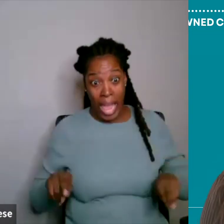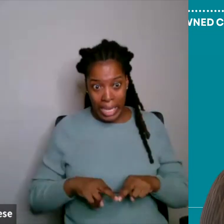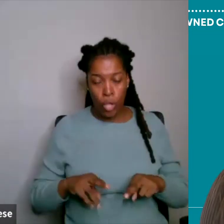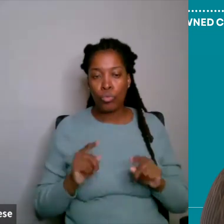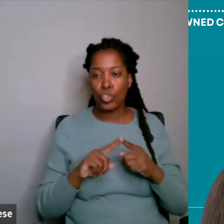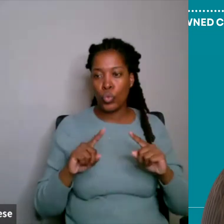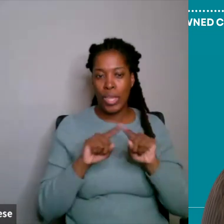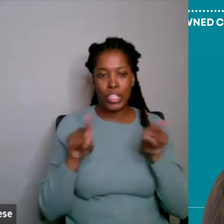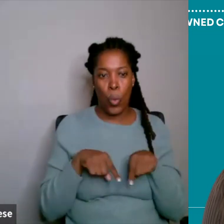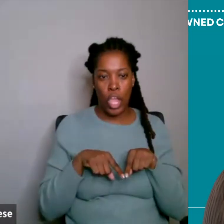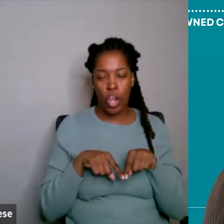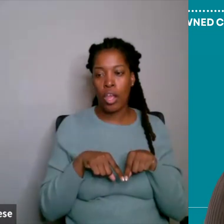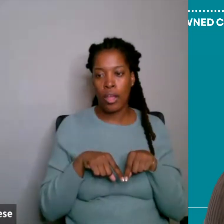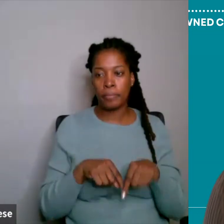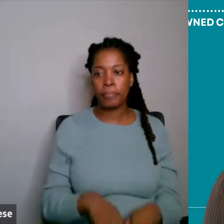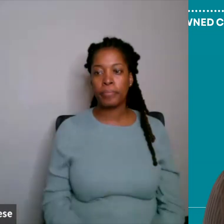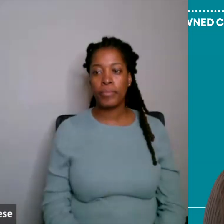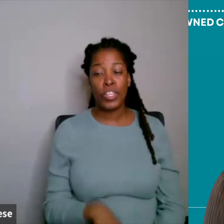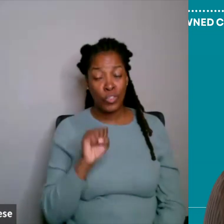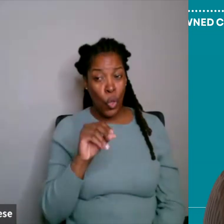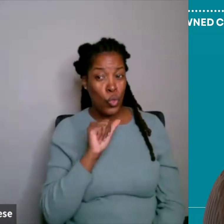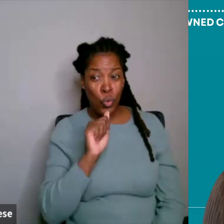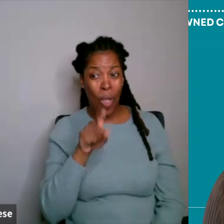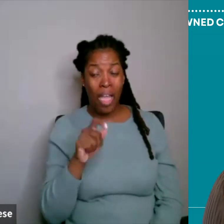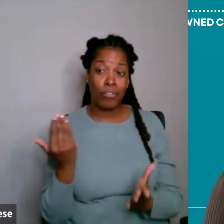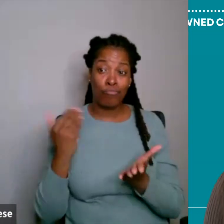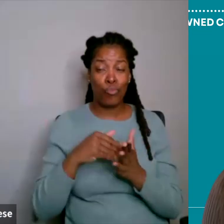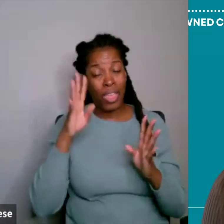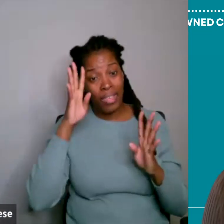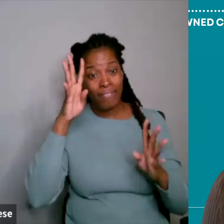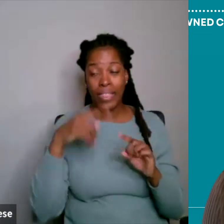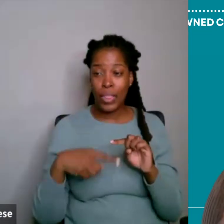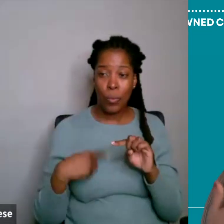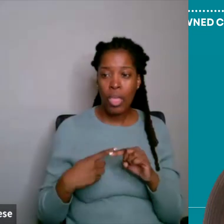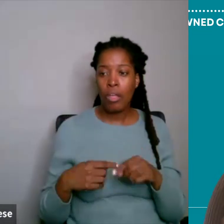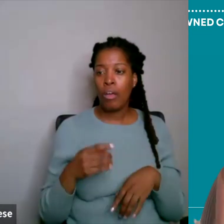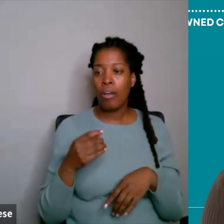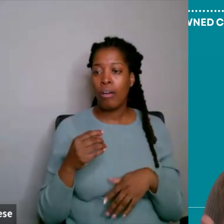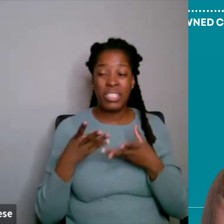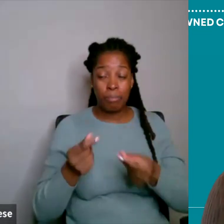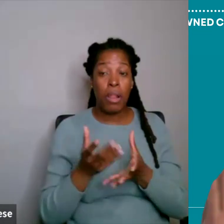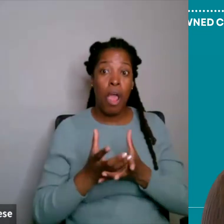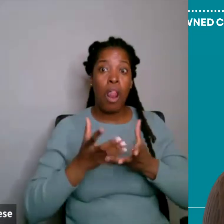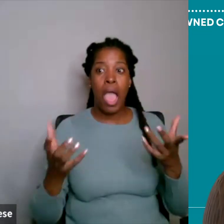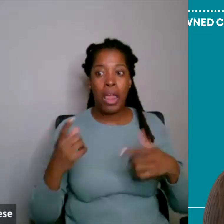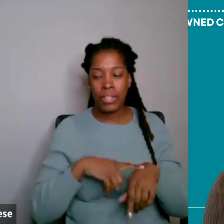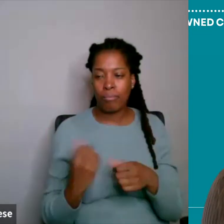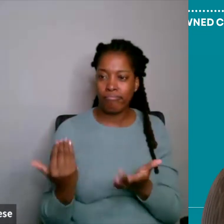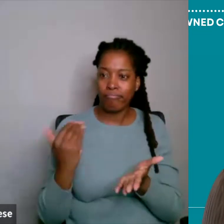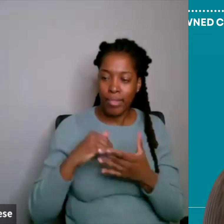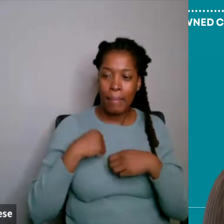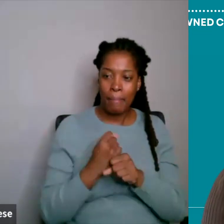square. So you don't have to reinvent the wheel or spend a lot of time recreating the same